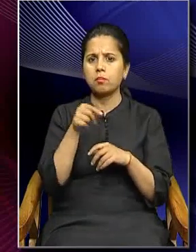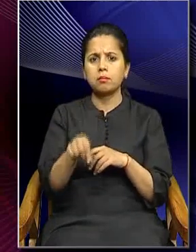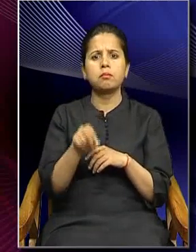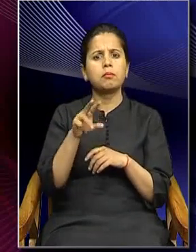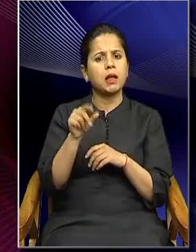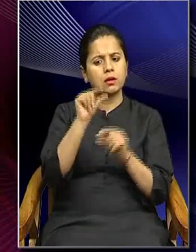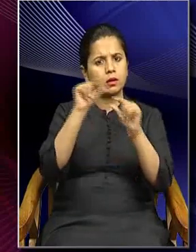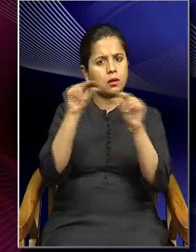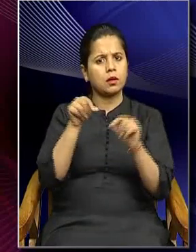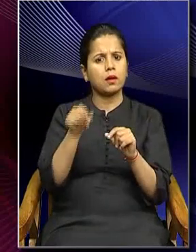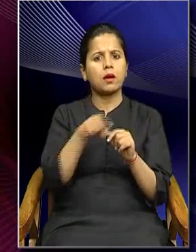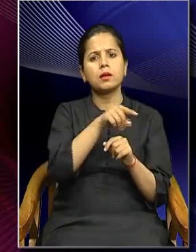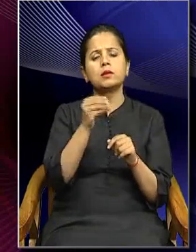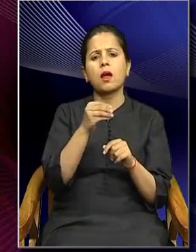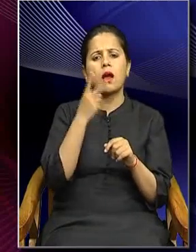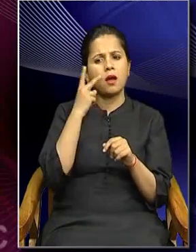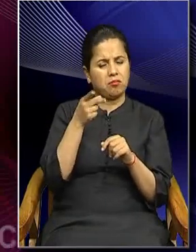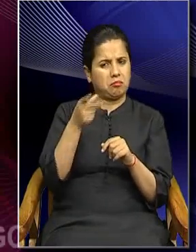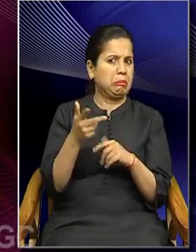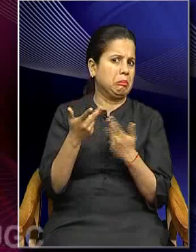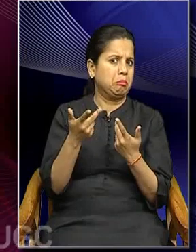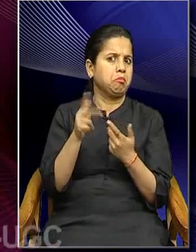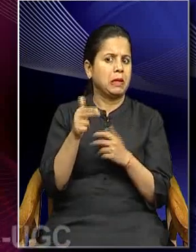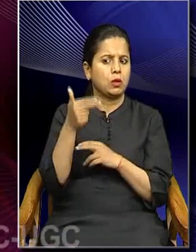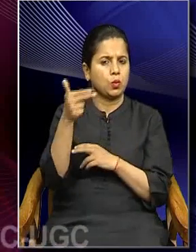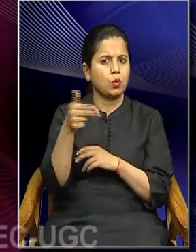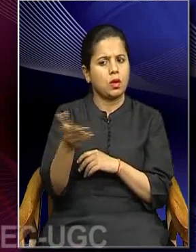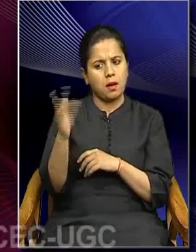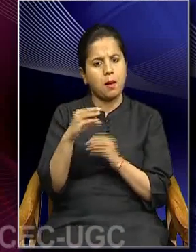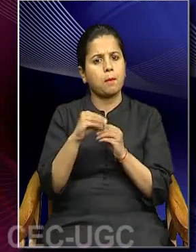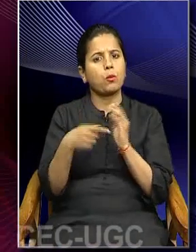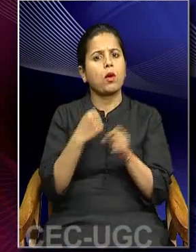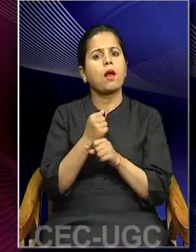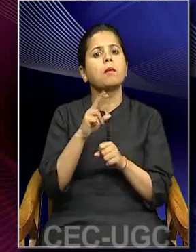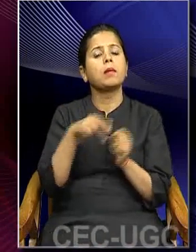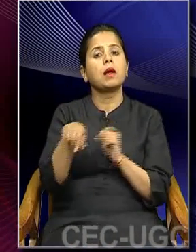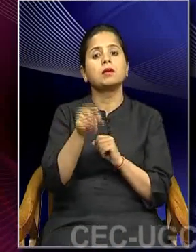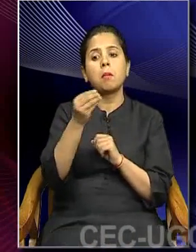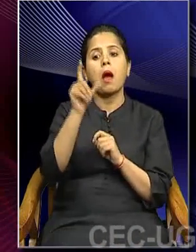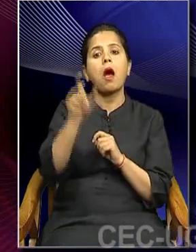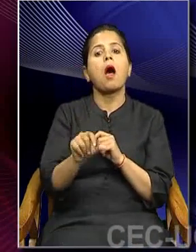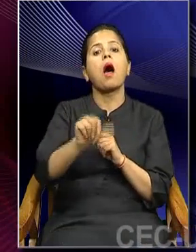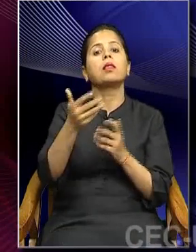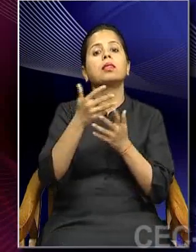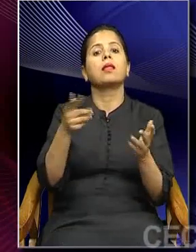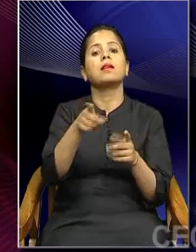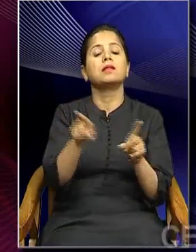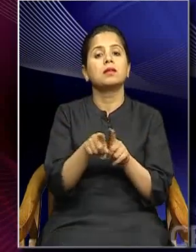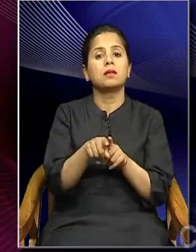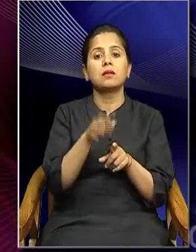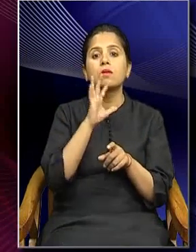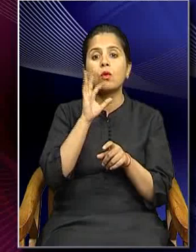of its complement. So, the sentence bring a cow means bring something which is not